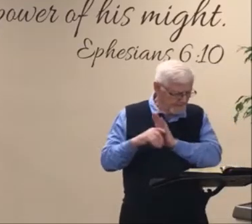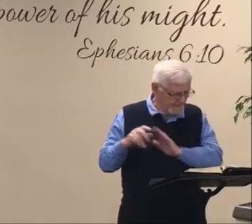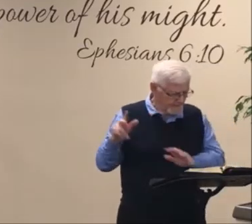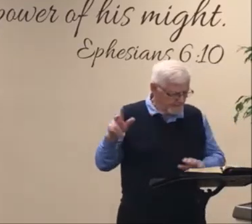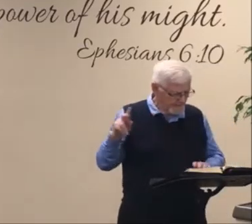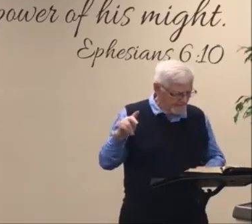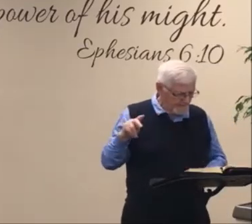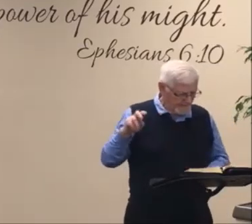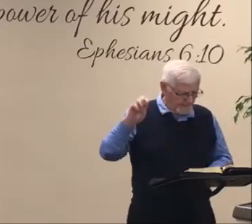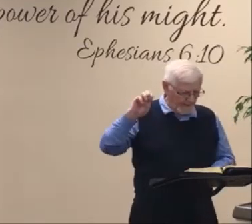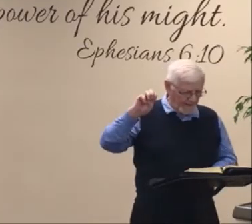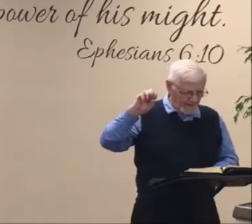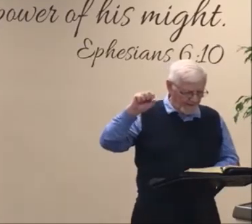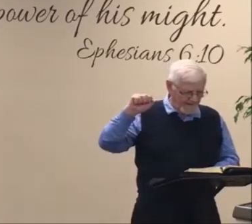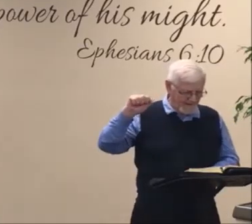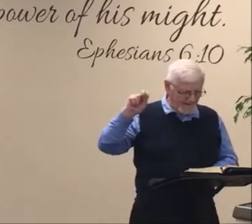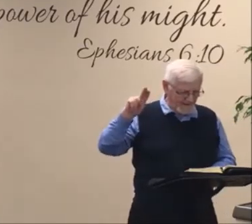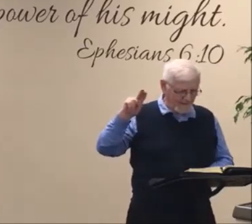32. Esau's coming.